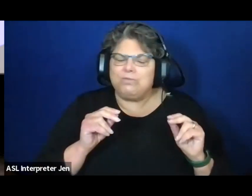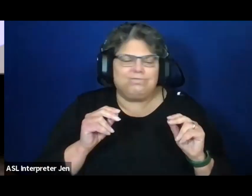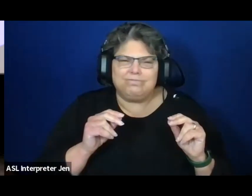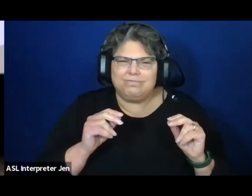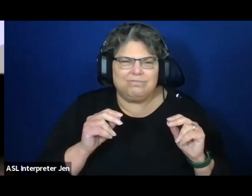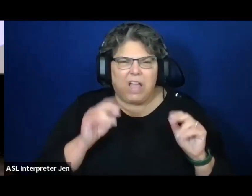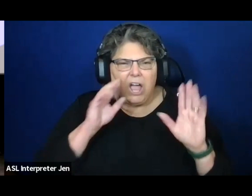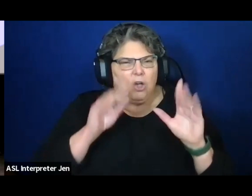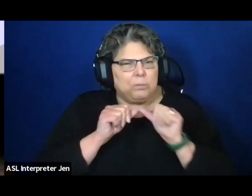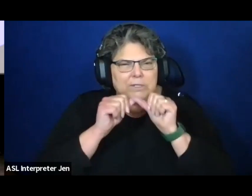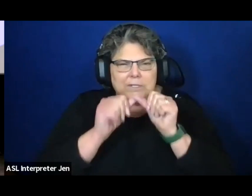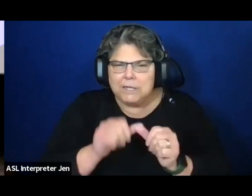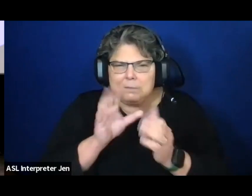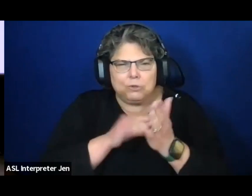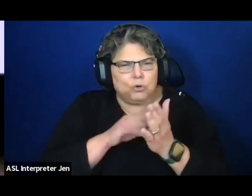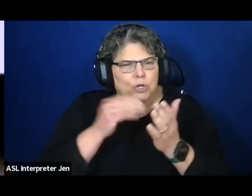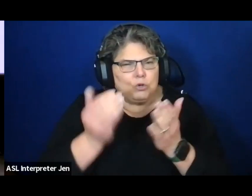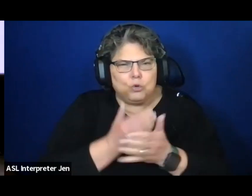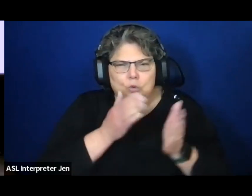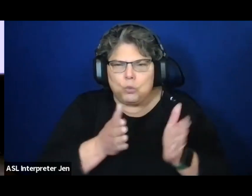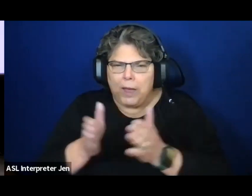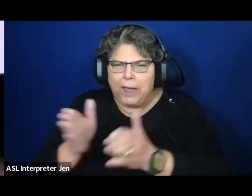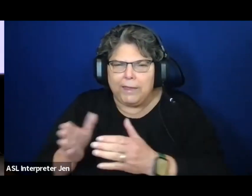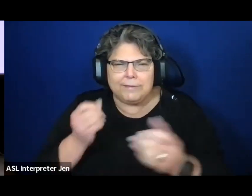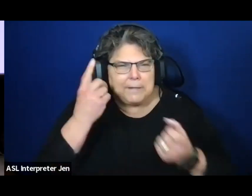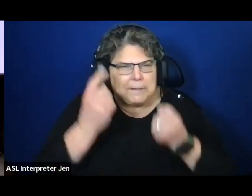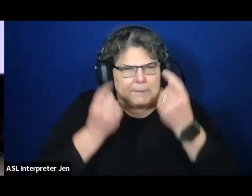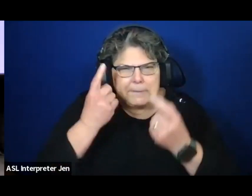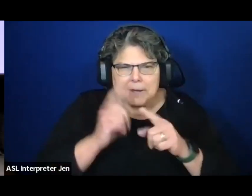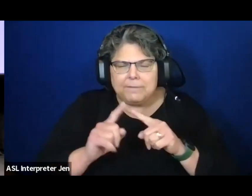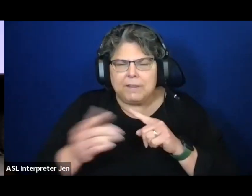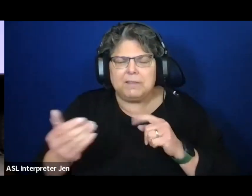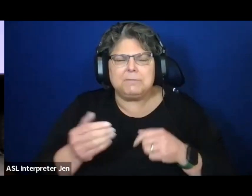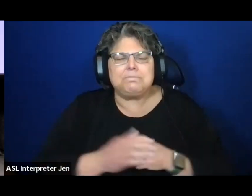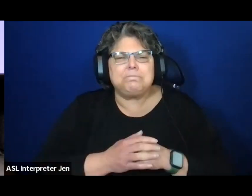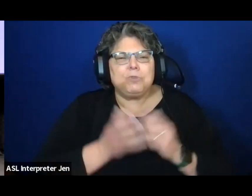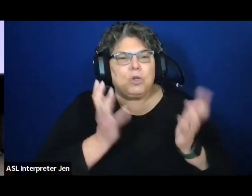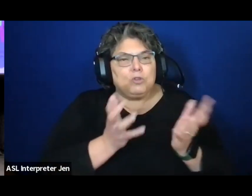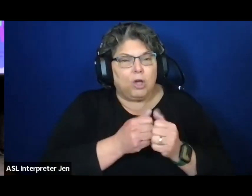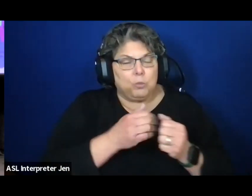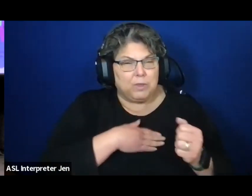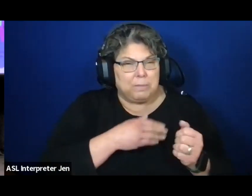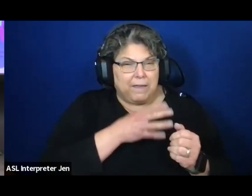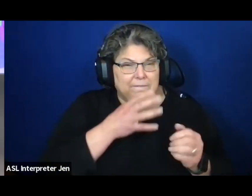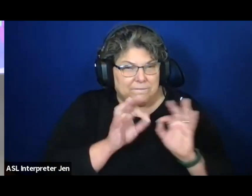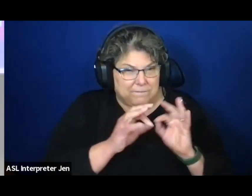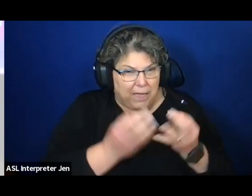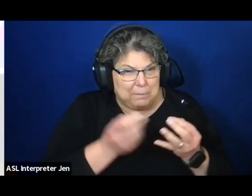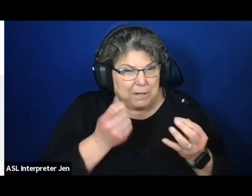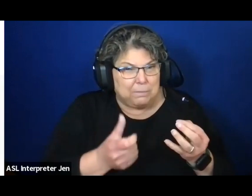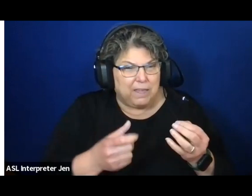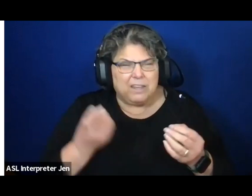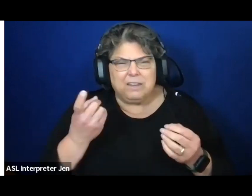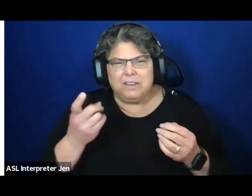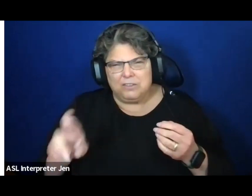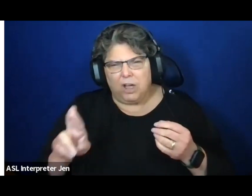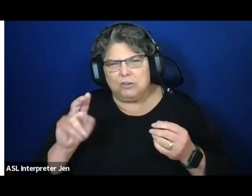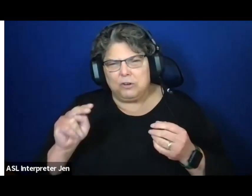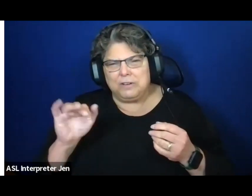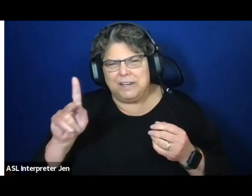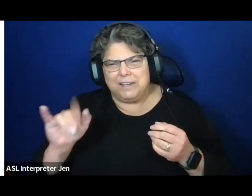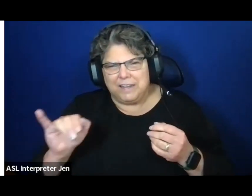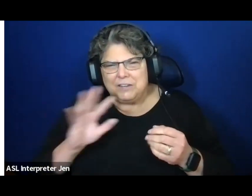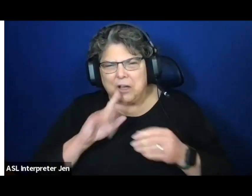right, of understanding these folks. So I'll talk about my family a little bit. Dr. Nikki talked about this quite a bit. You know, where we're from. If you know